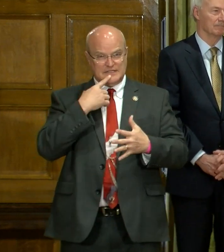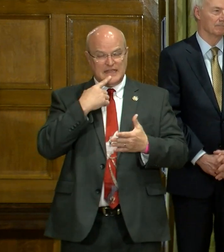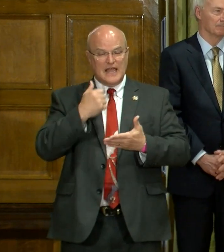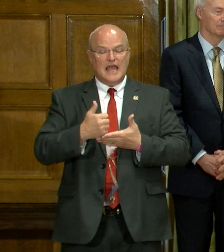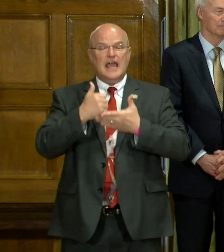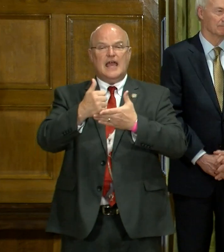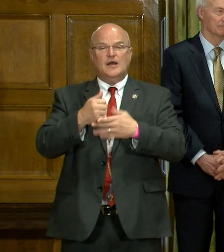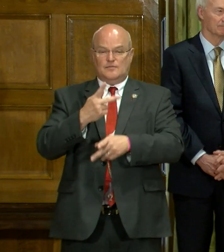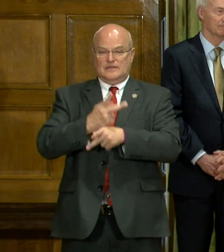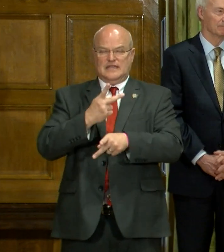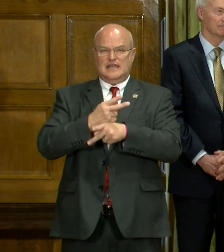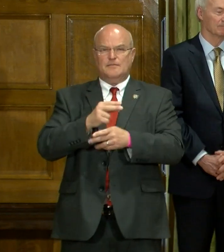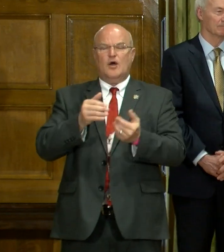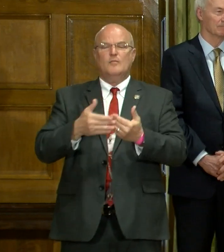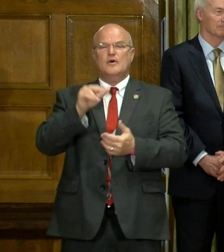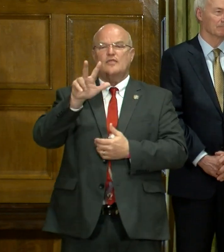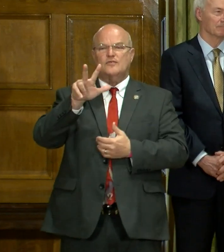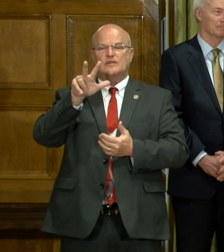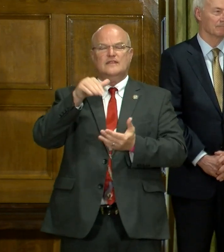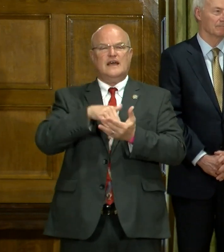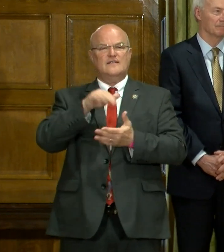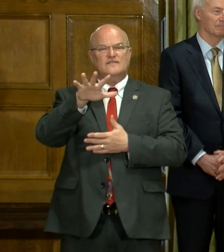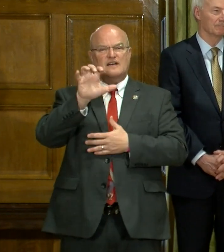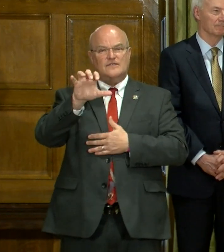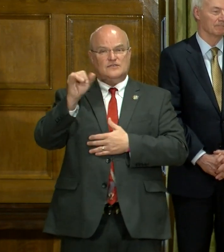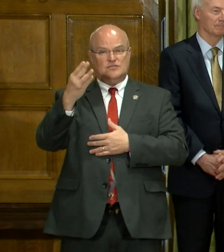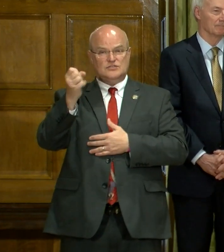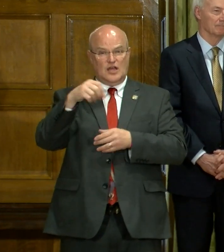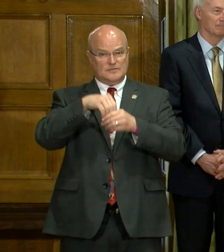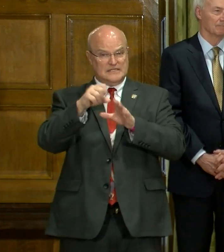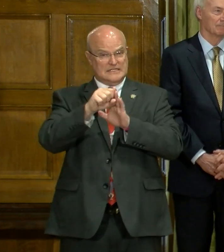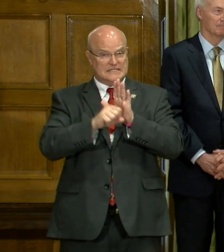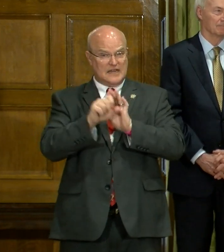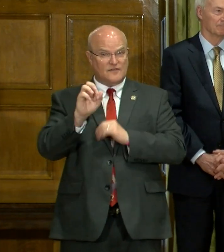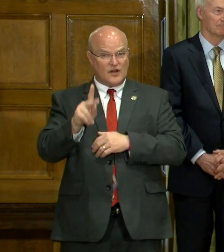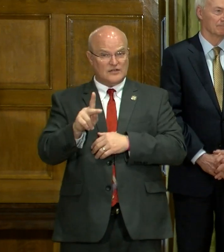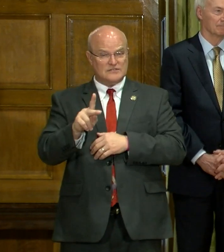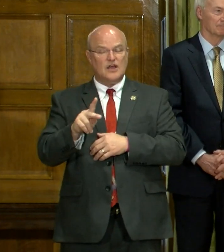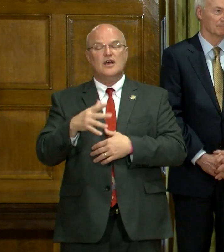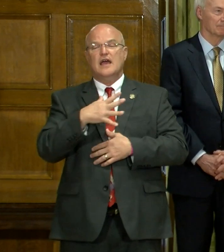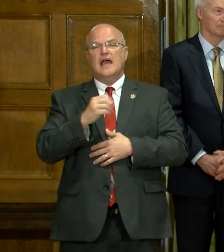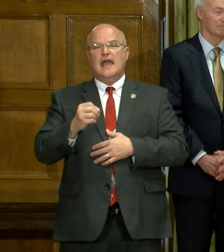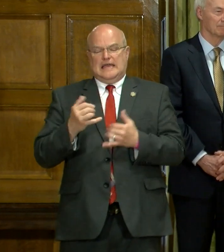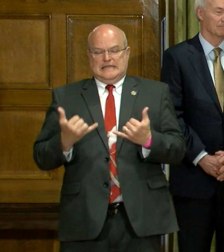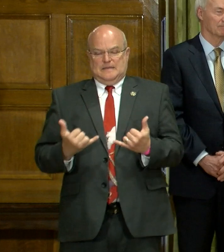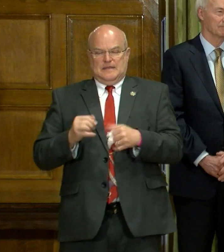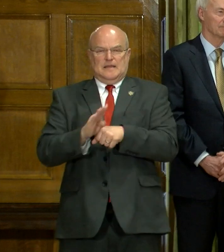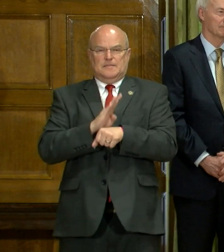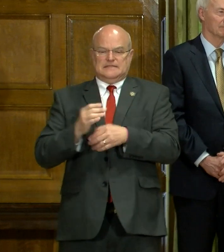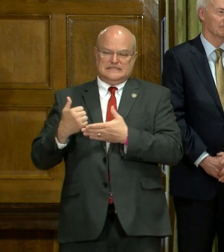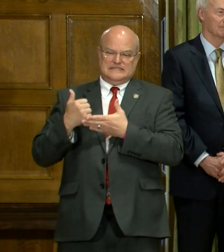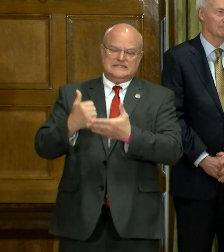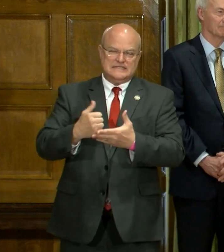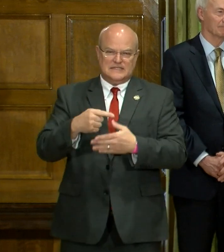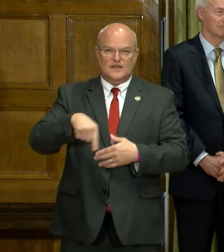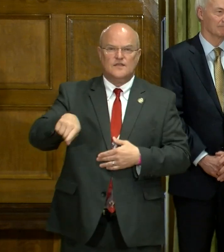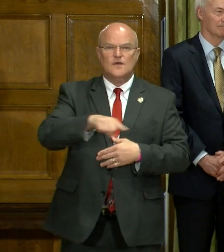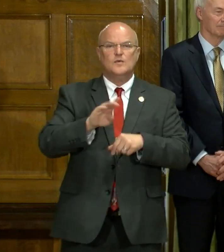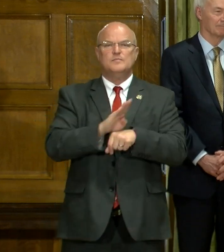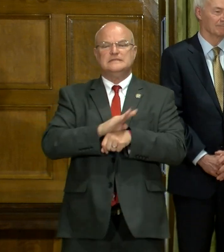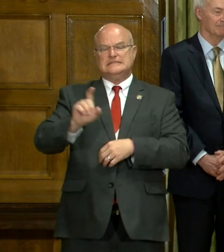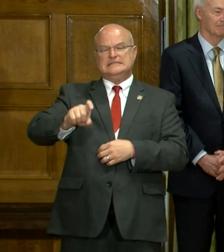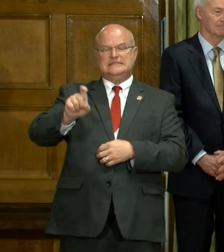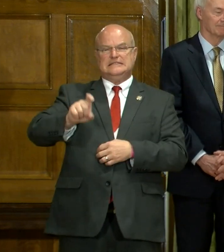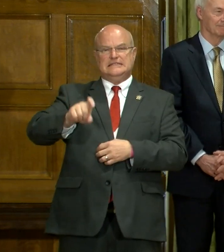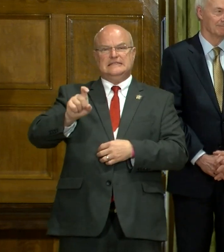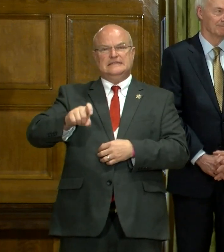helped retain nearly 3,500 jobs in the state of Arkansas, and got some immediate business assistance to those businesses who are in